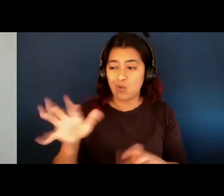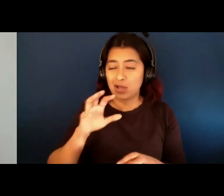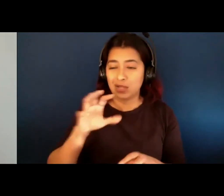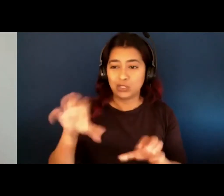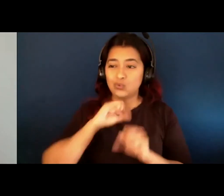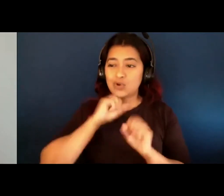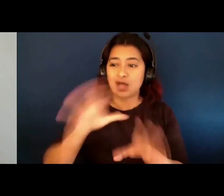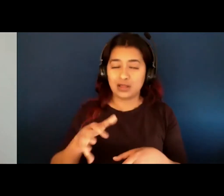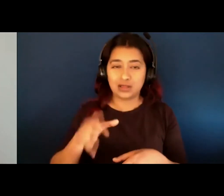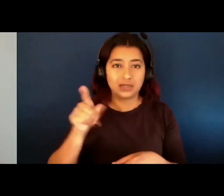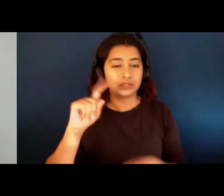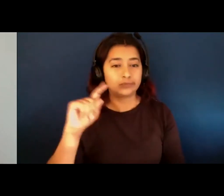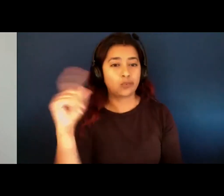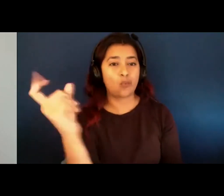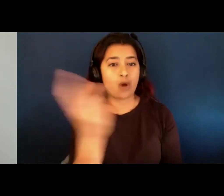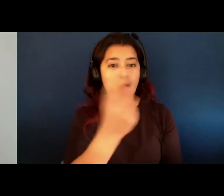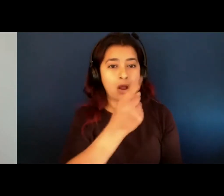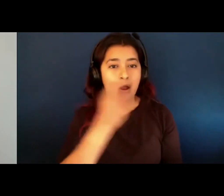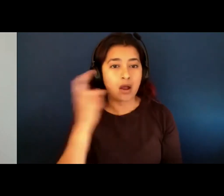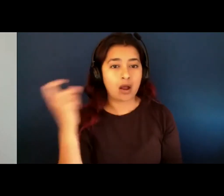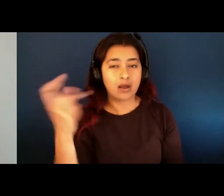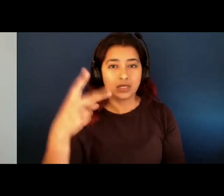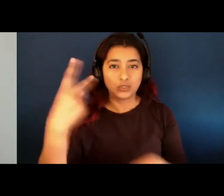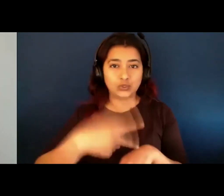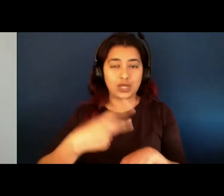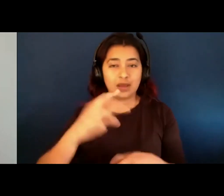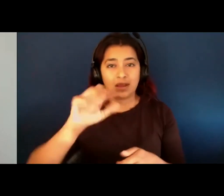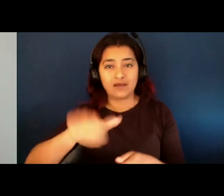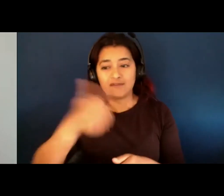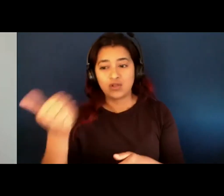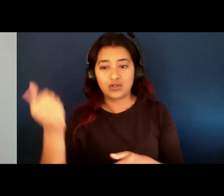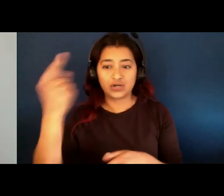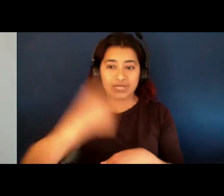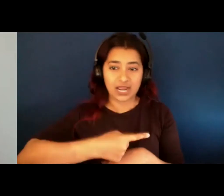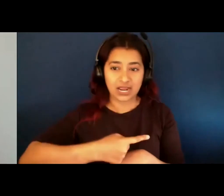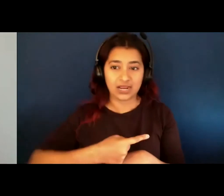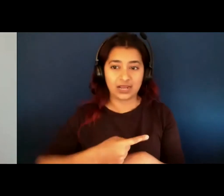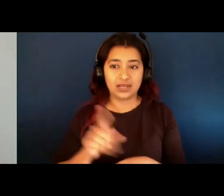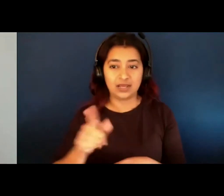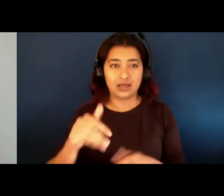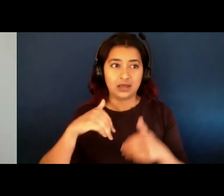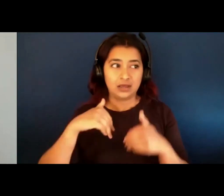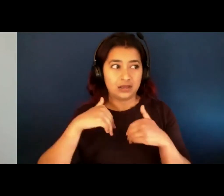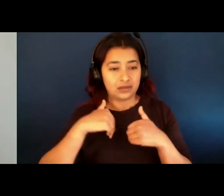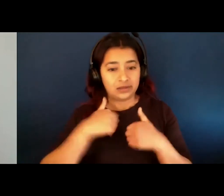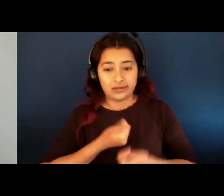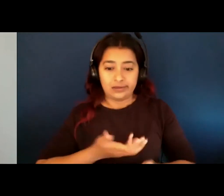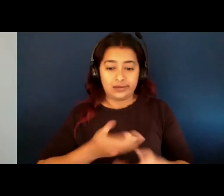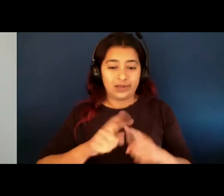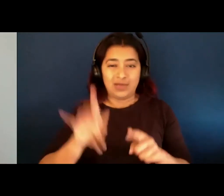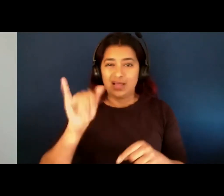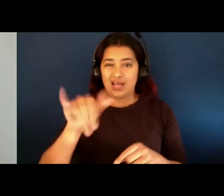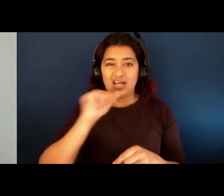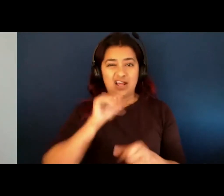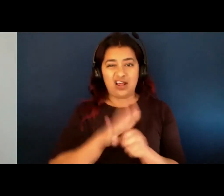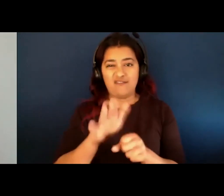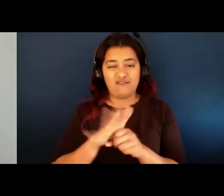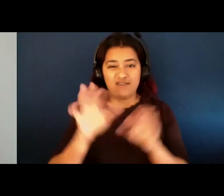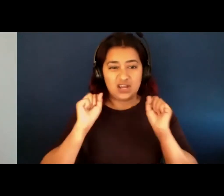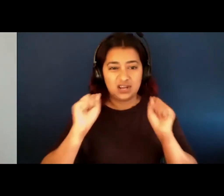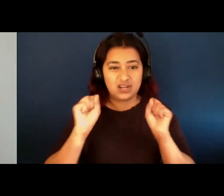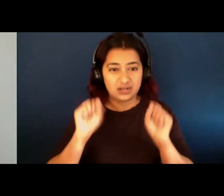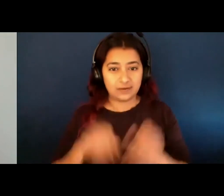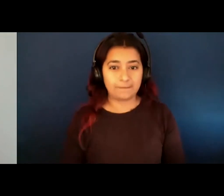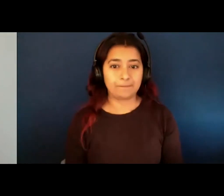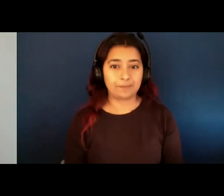had them walk around the track twice every other day, which was tiring, but that was an exercise. Not really. No,